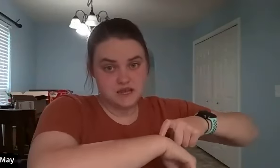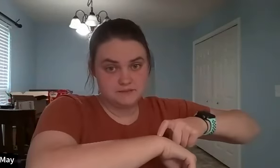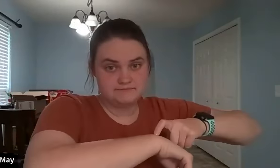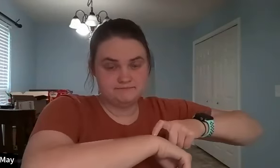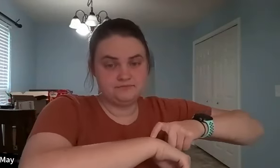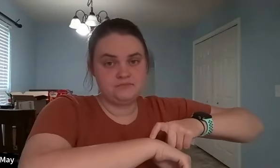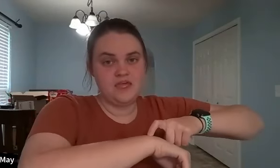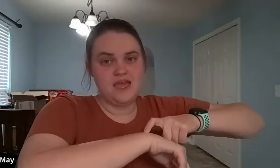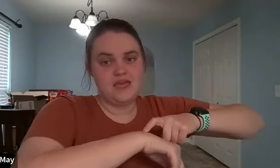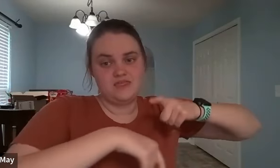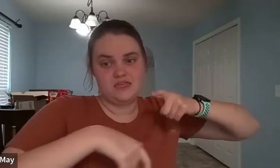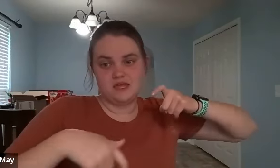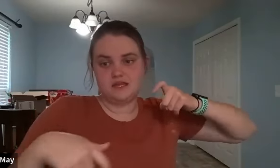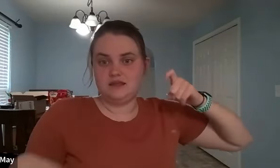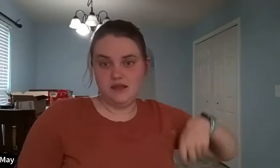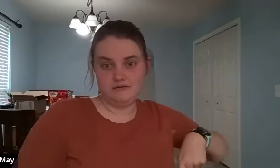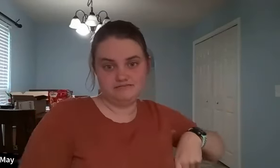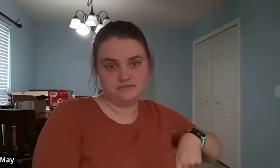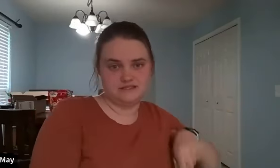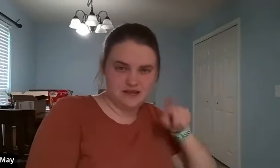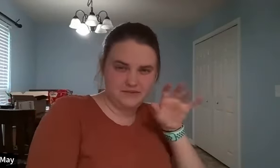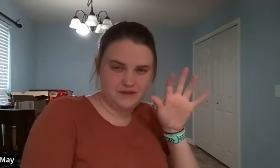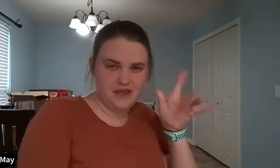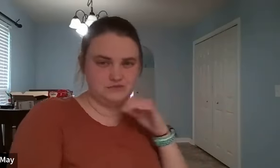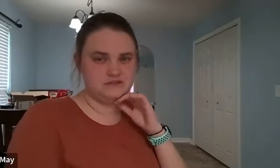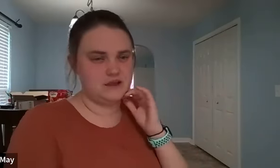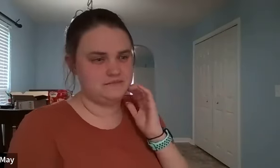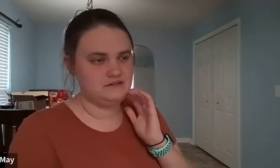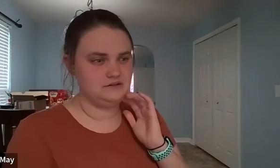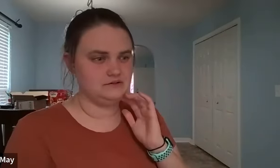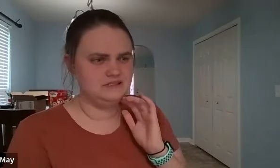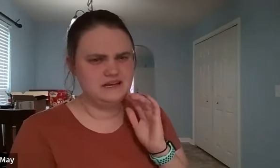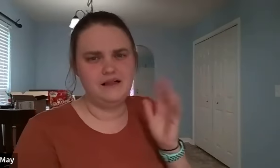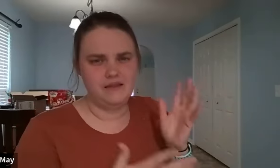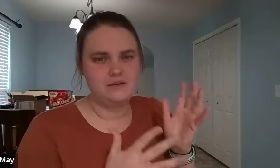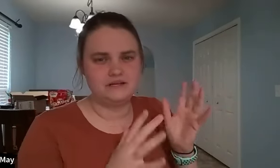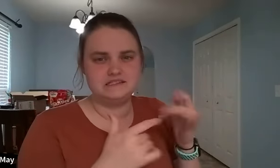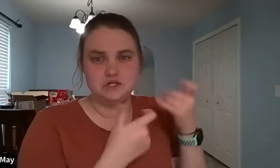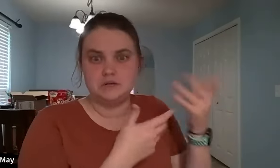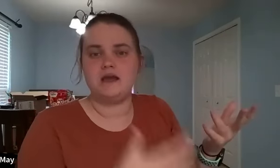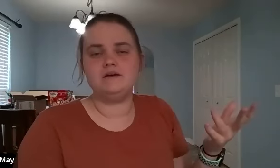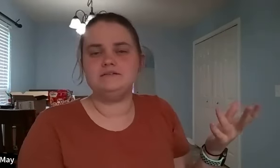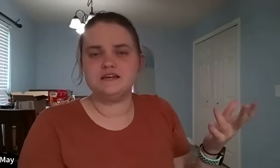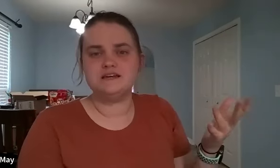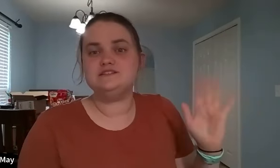time. And then, yeah, because the actual time's it's not a lot, but it's a good amount of signs.